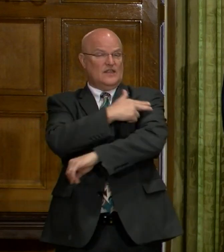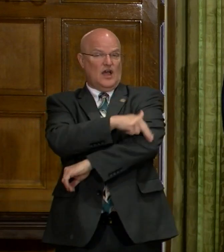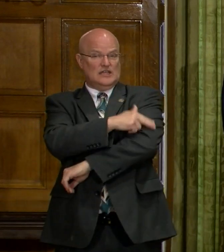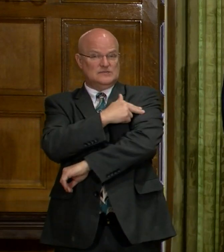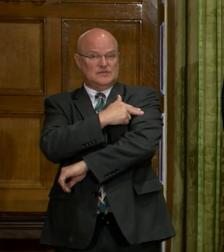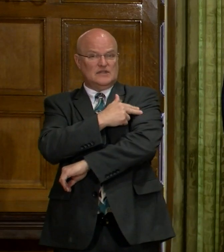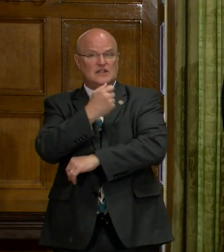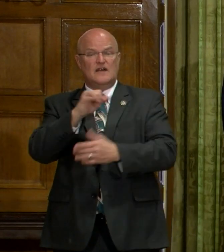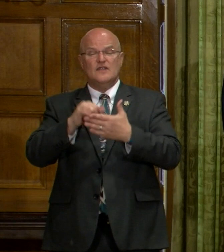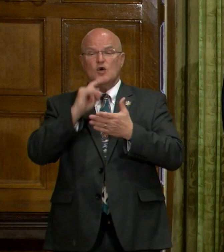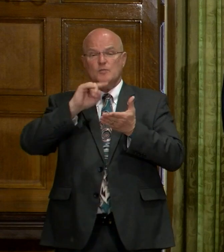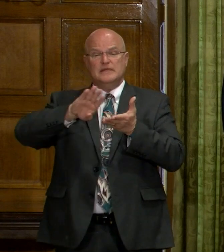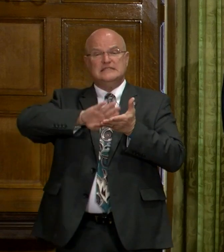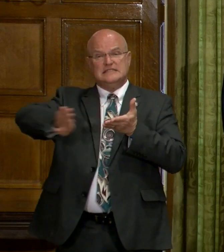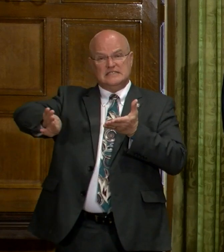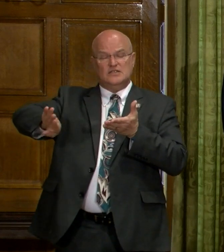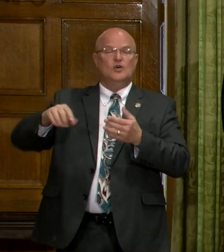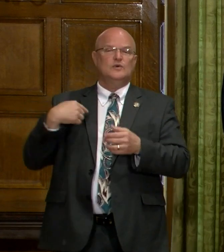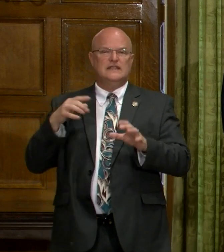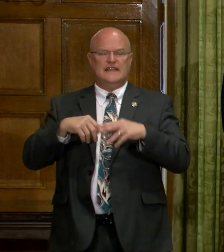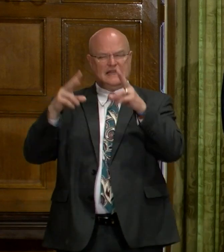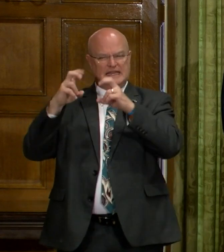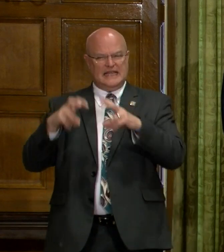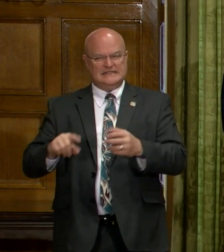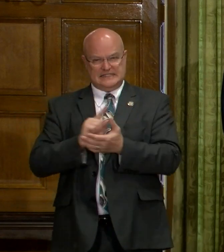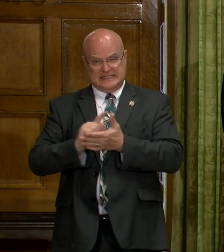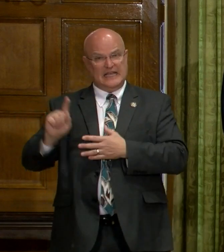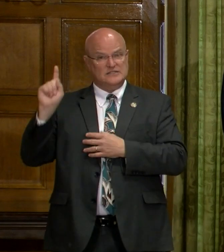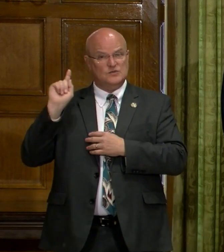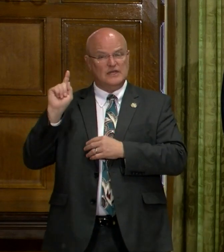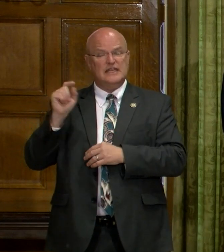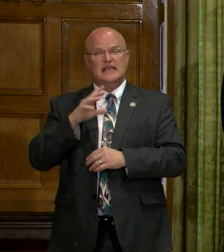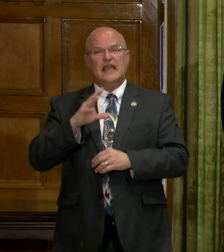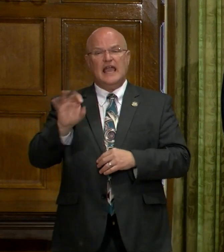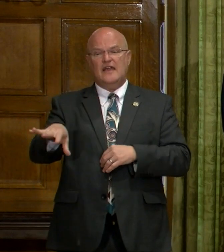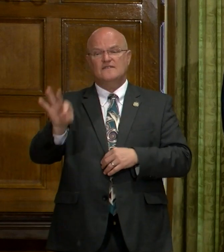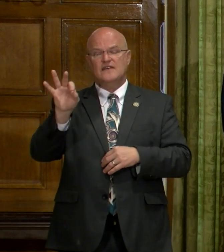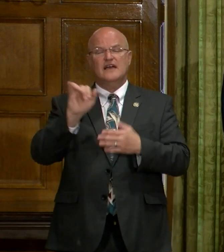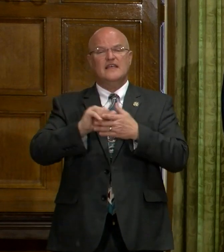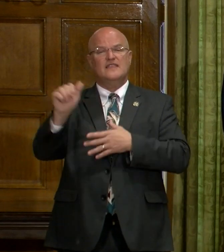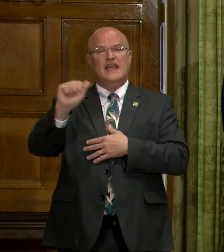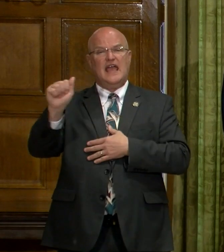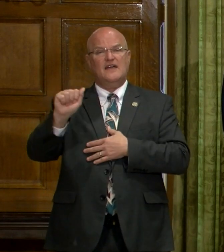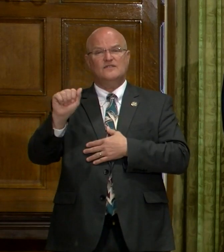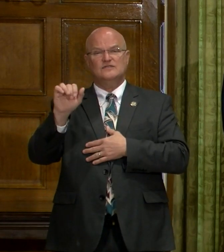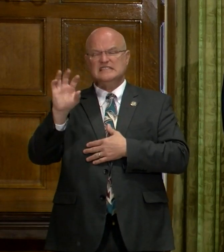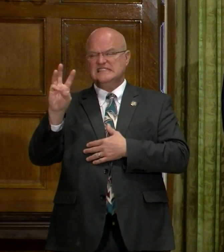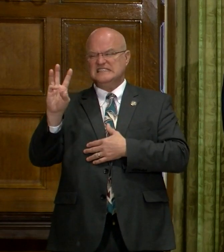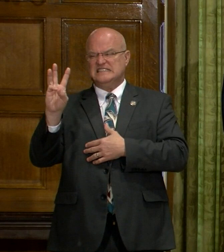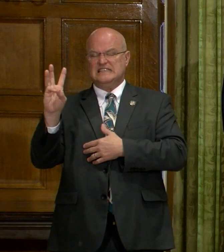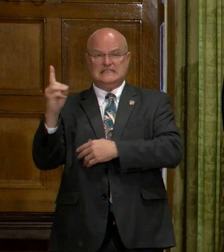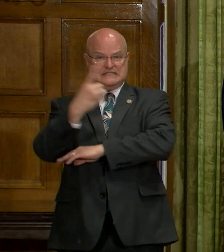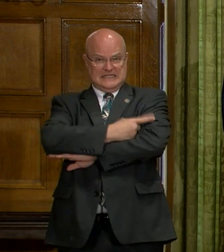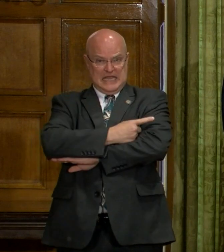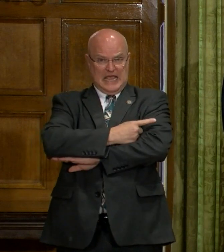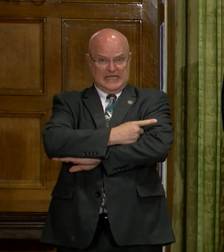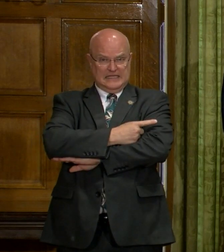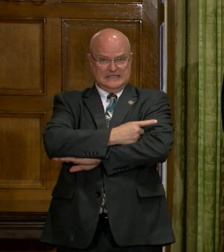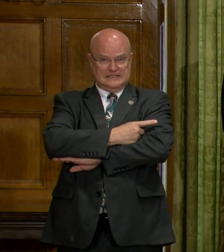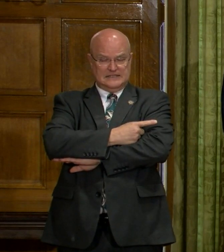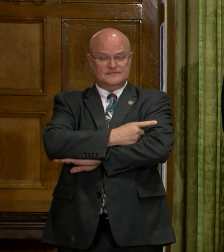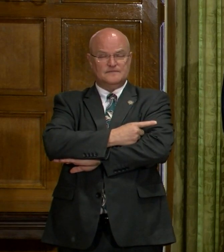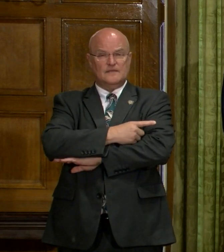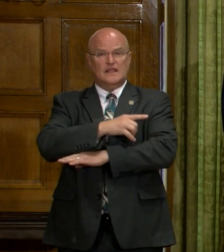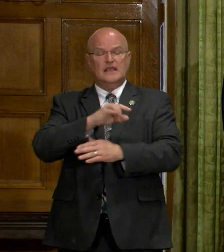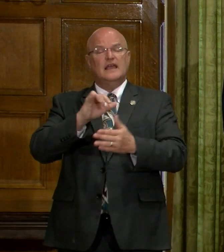hospitalized. Of those who have been discharged, we did that analysis last week and found that the average was 6 days.